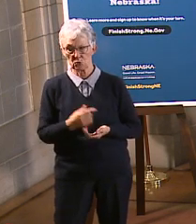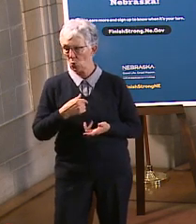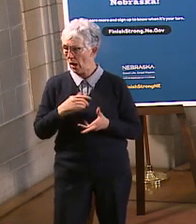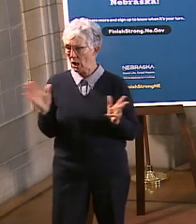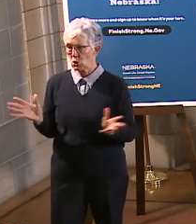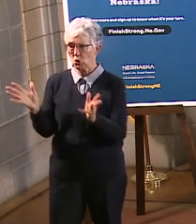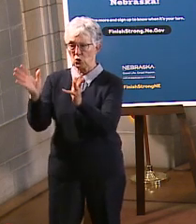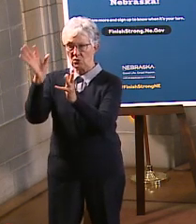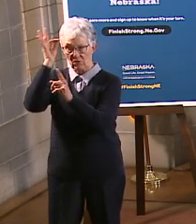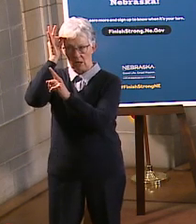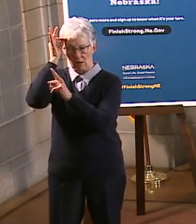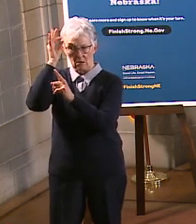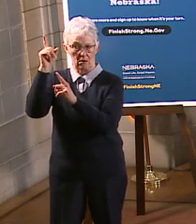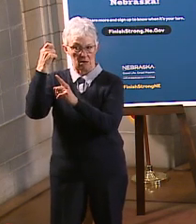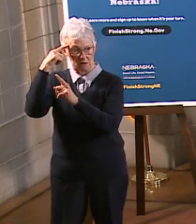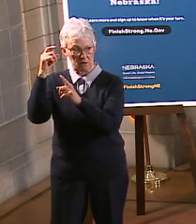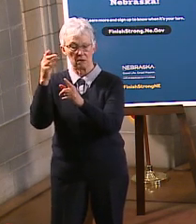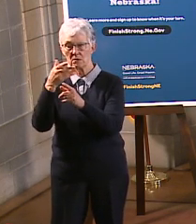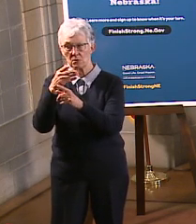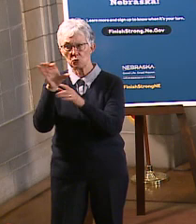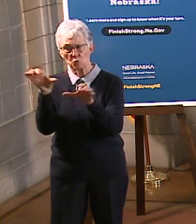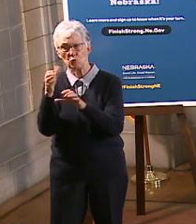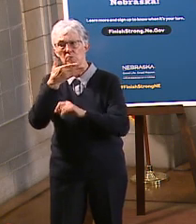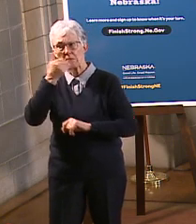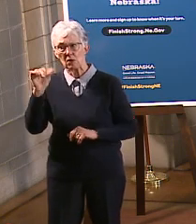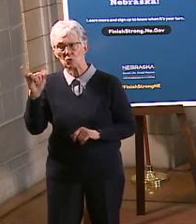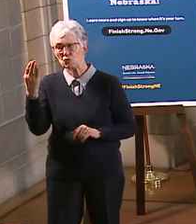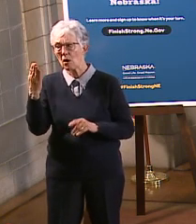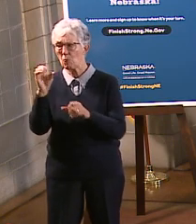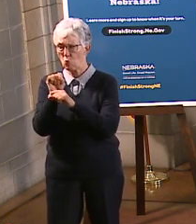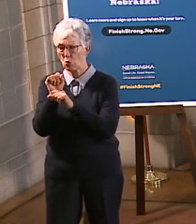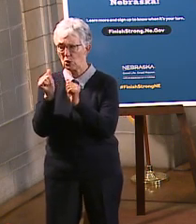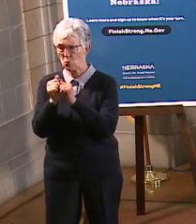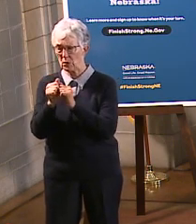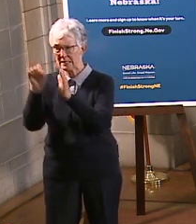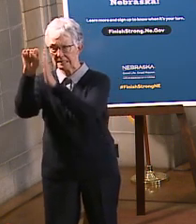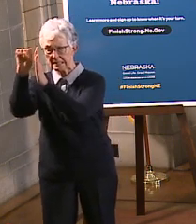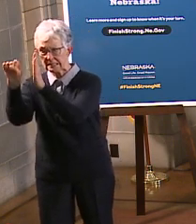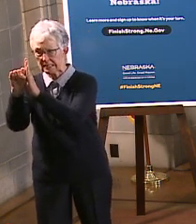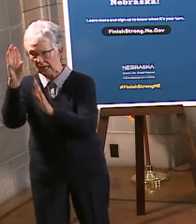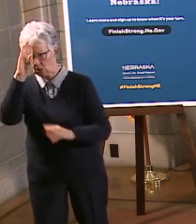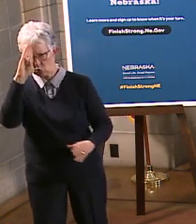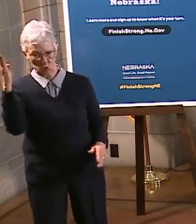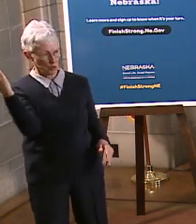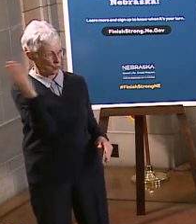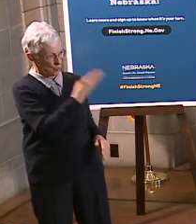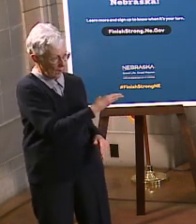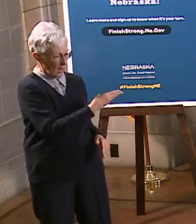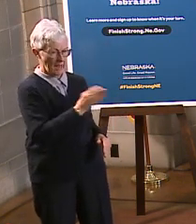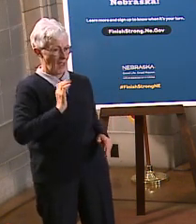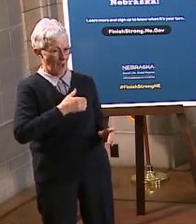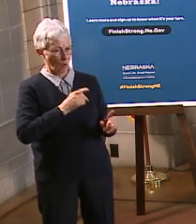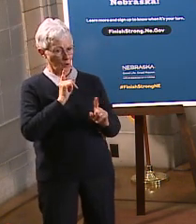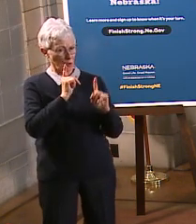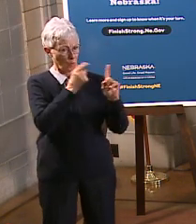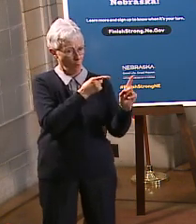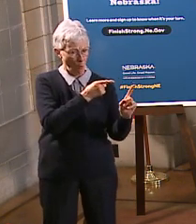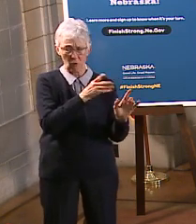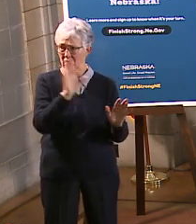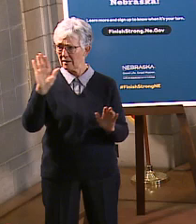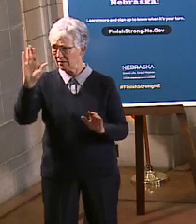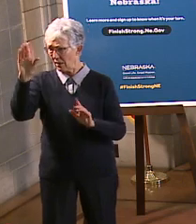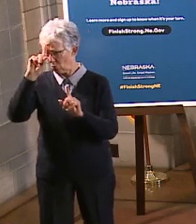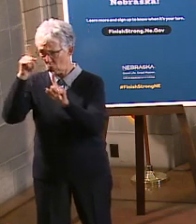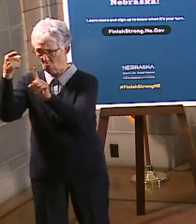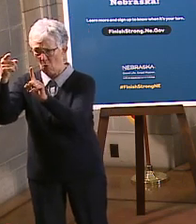to do a better job working with the states directly. We share the same goals, we want to accomplish the same things, and we can help them with regard to